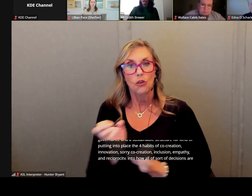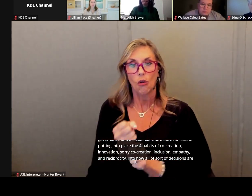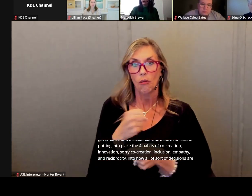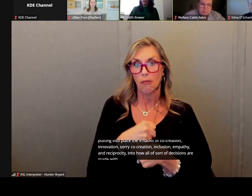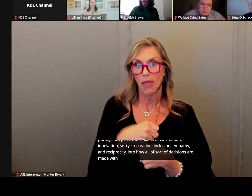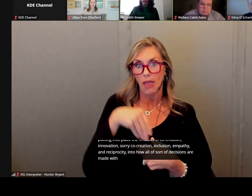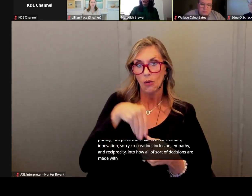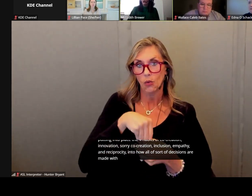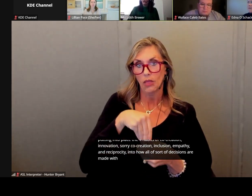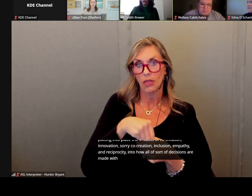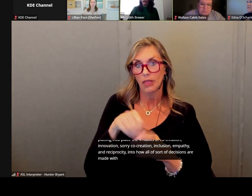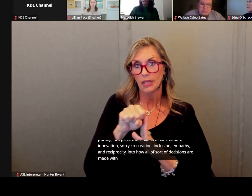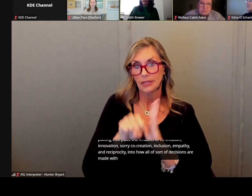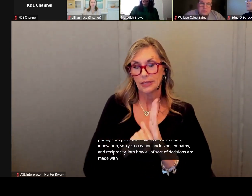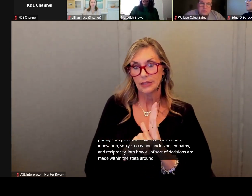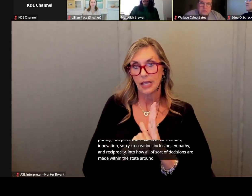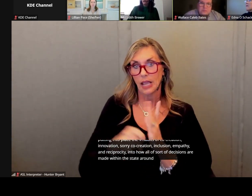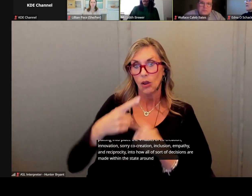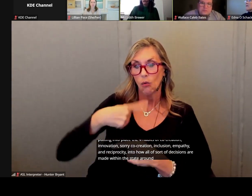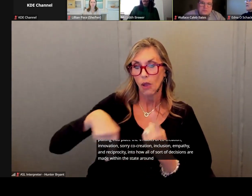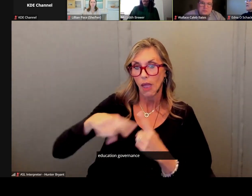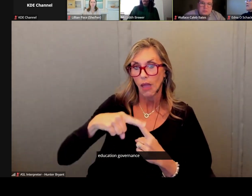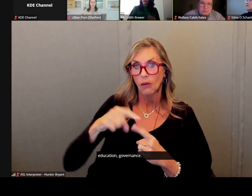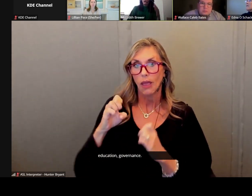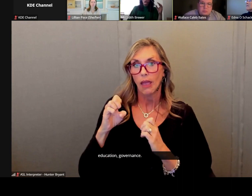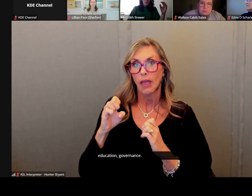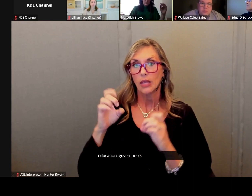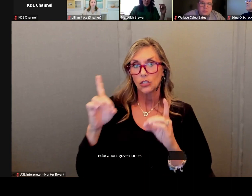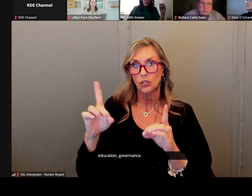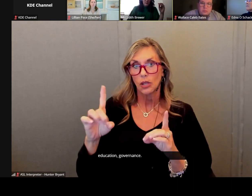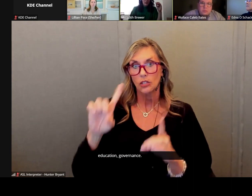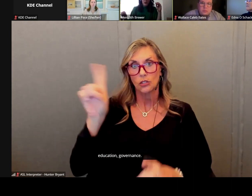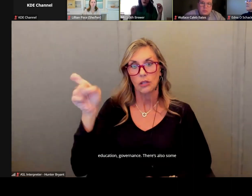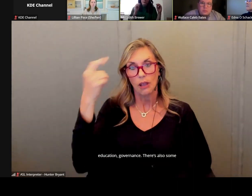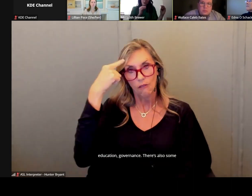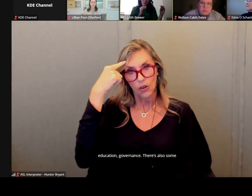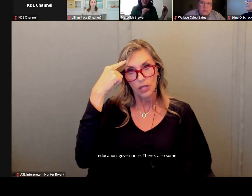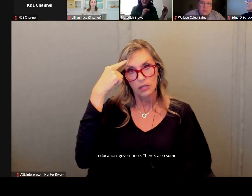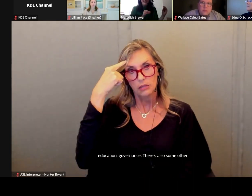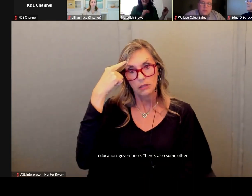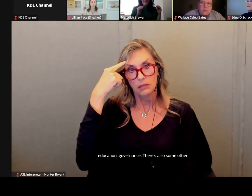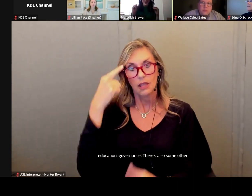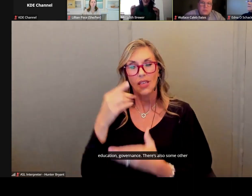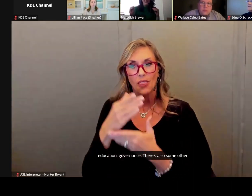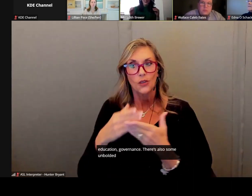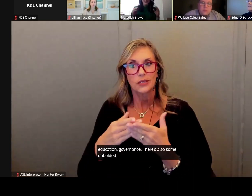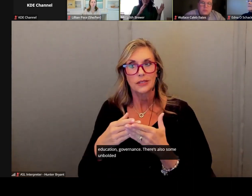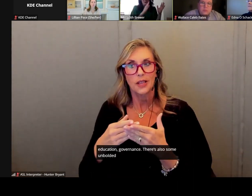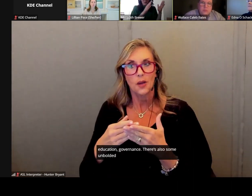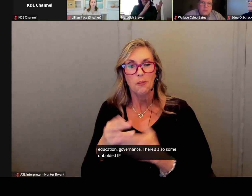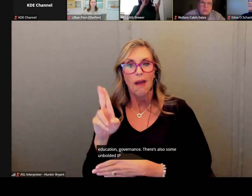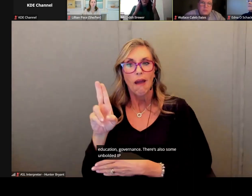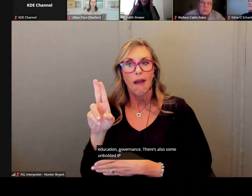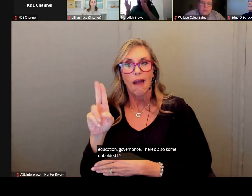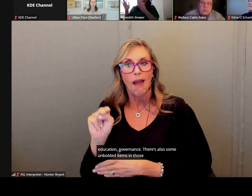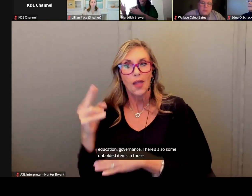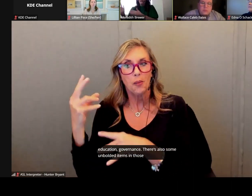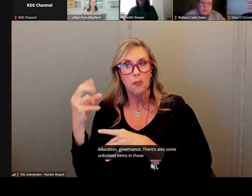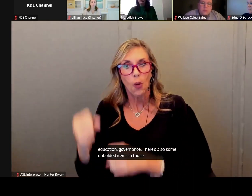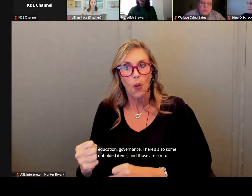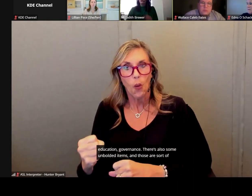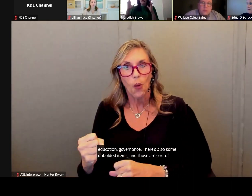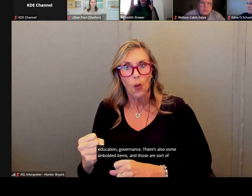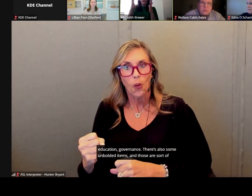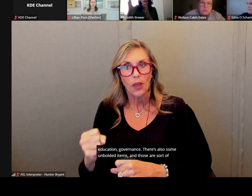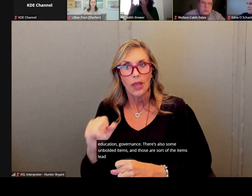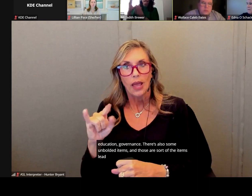around education governance. There's also some unbolded items, and those are sort of the items leading up